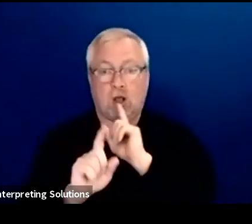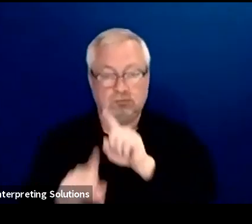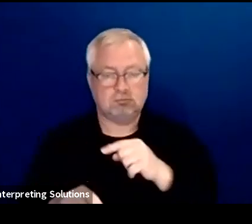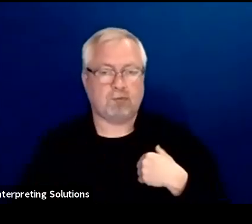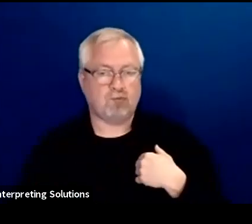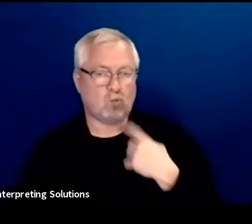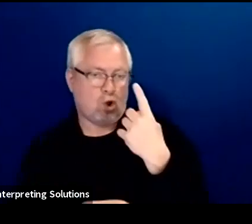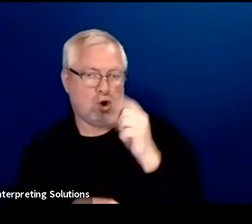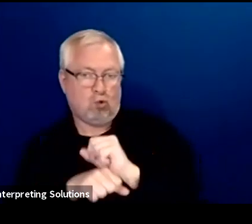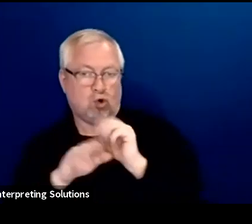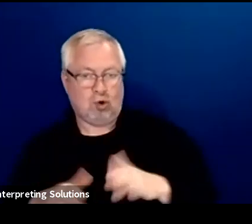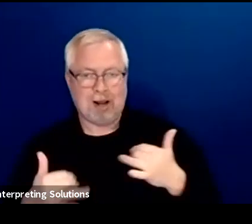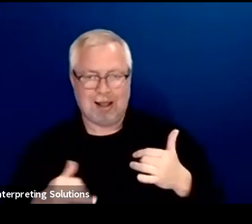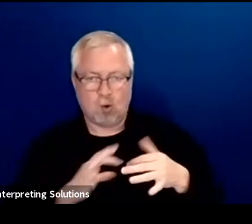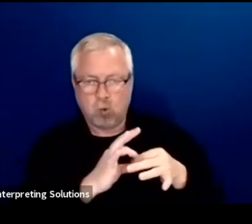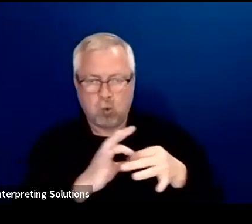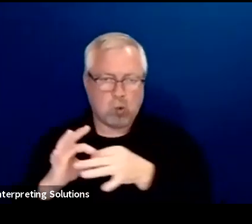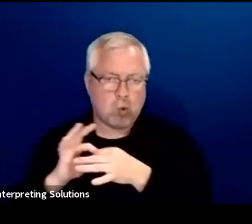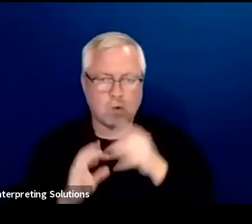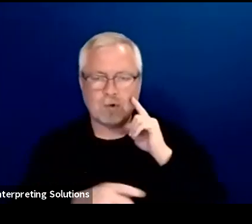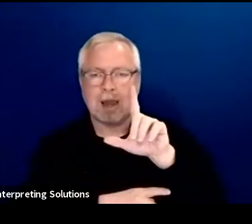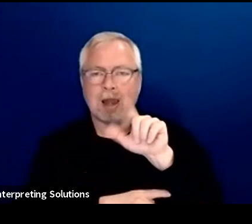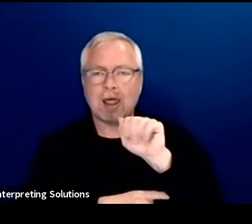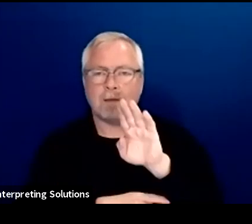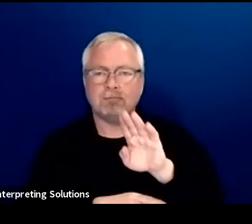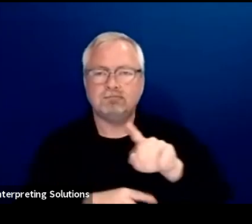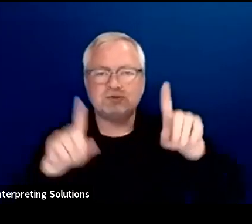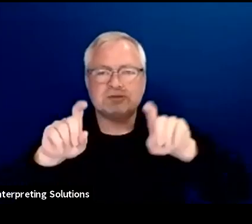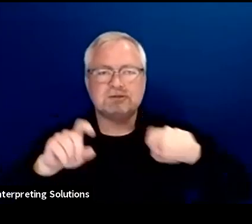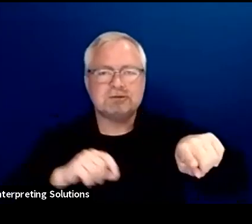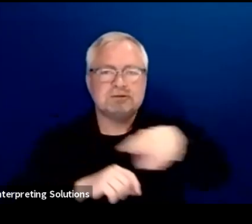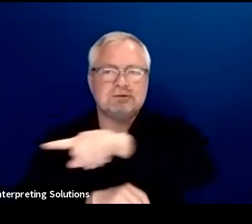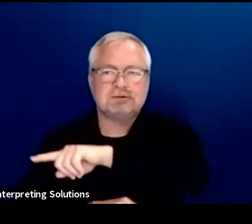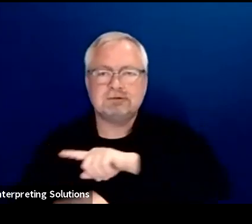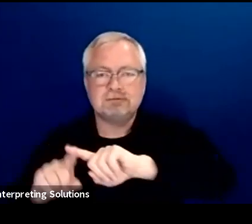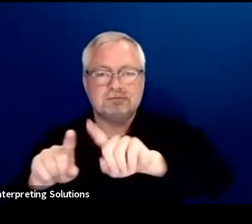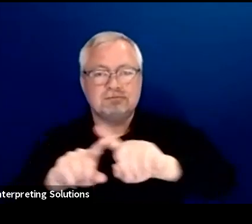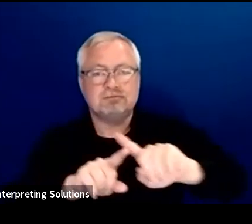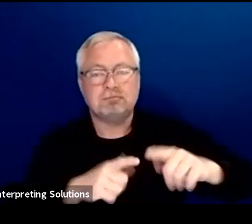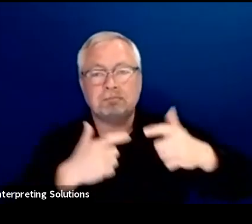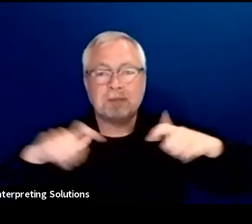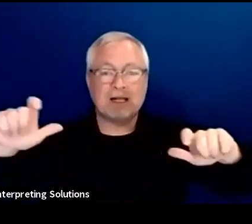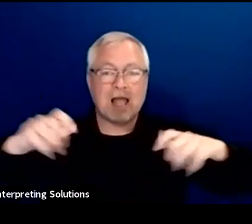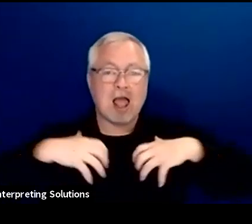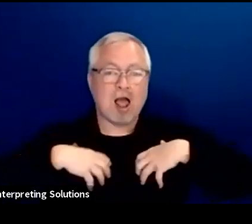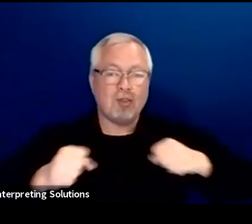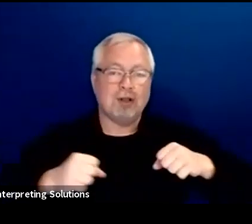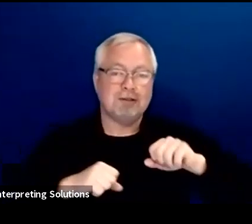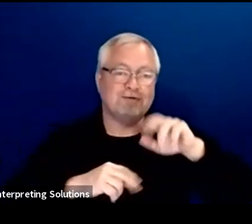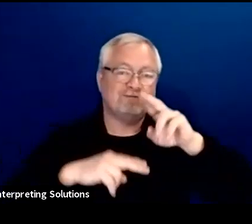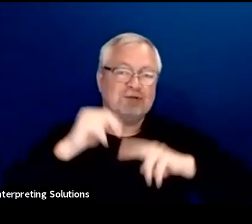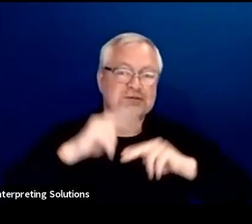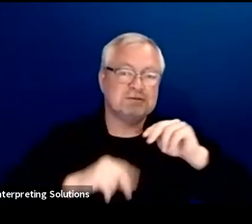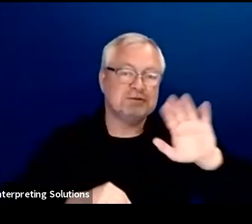directors and all the major health systems with the health department to look at how we can build out that testing strategy for the